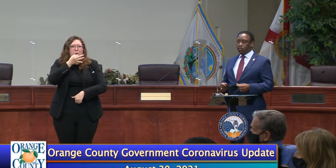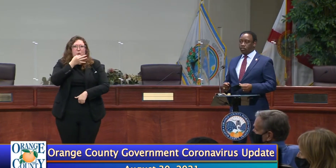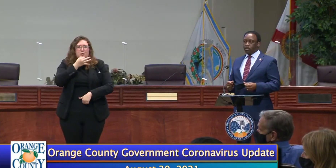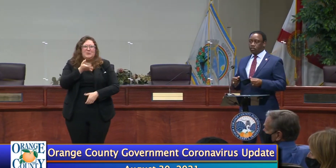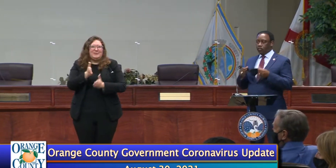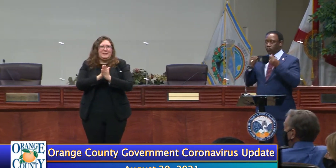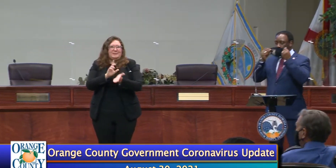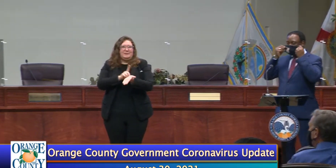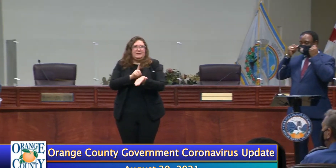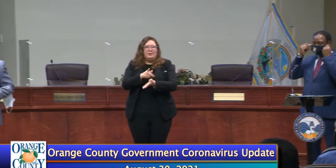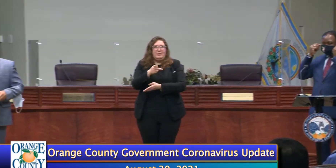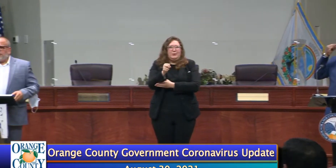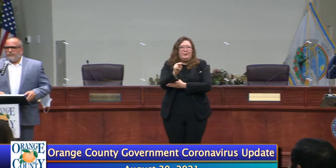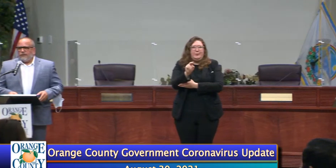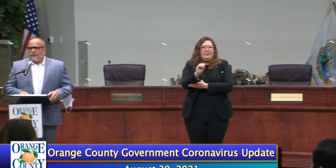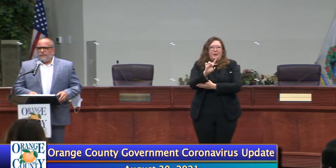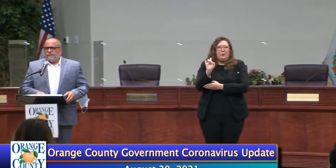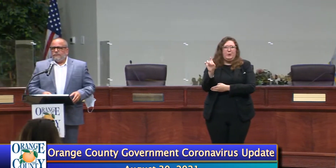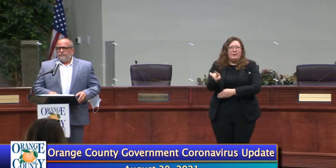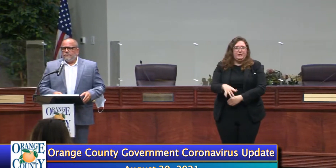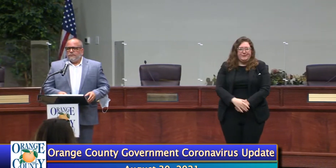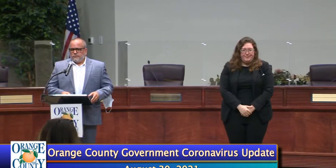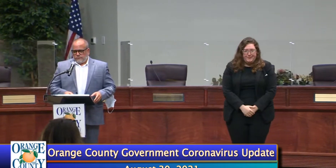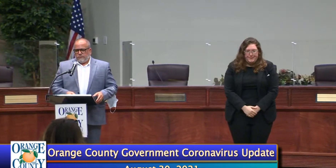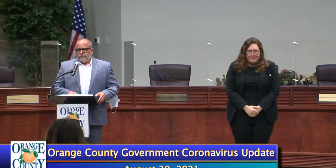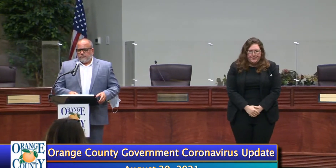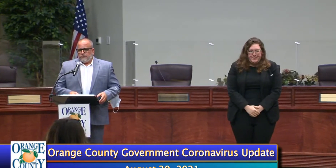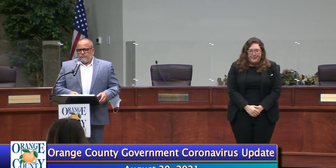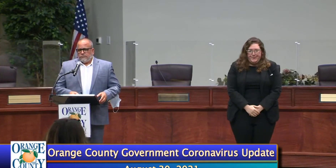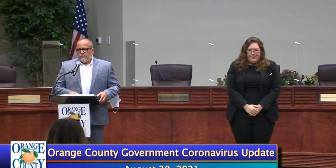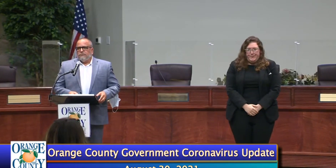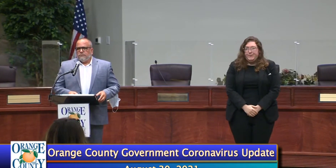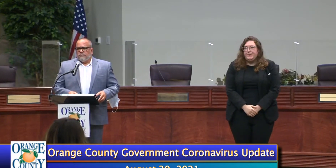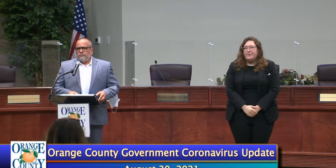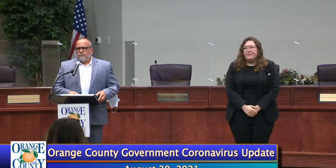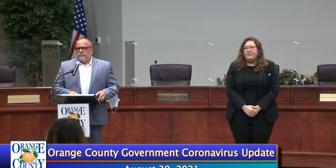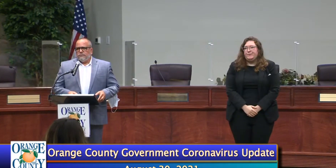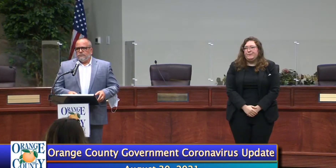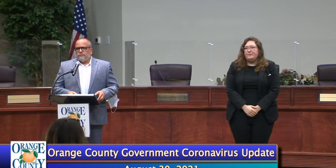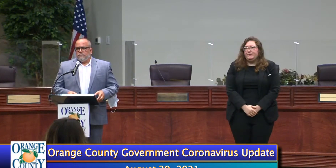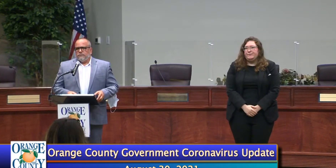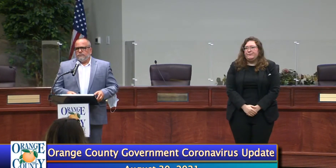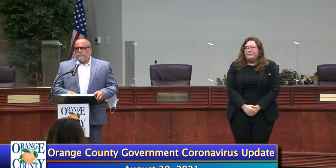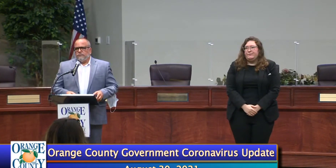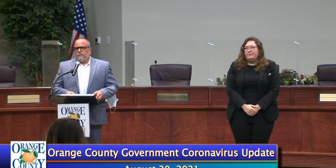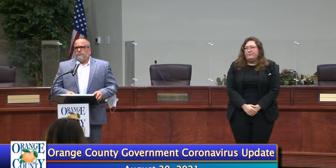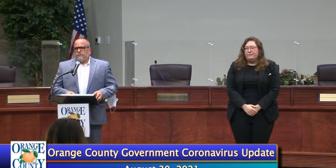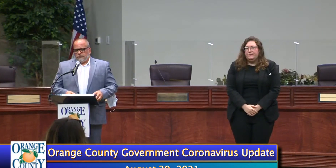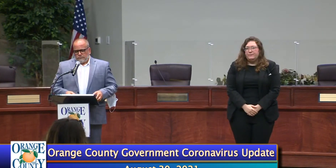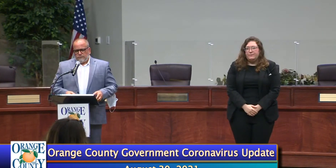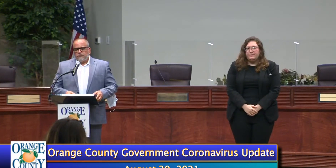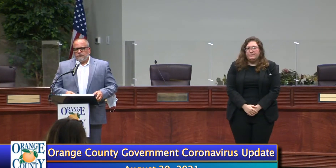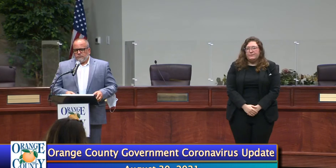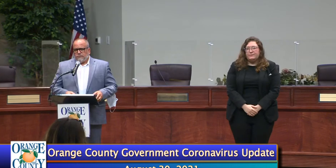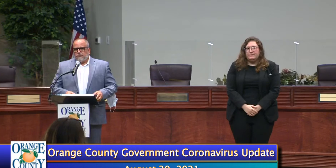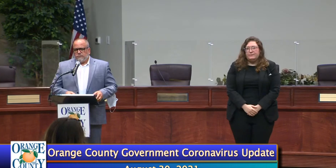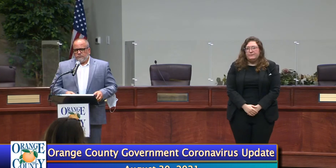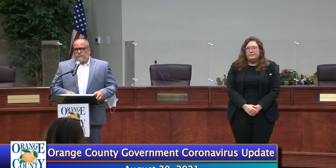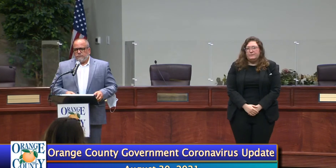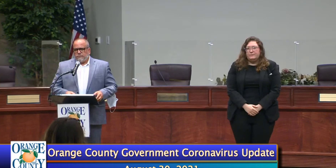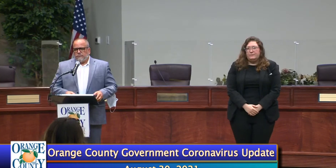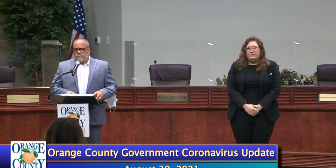era sobre eso. El estatus actual de los hospitales en la región. Hay mucha preocupación de la carga que tienen